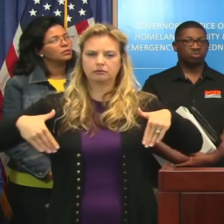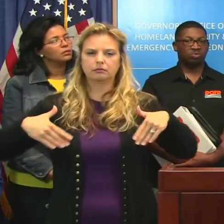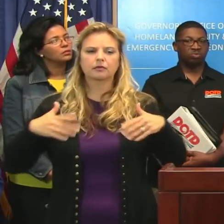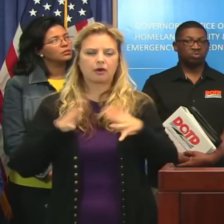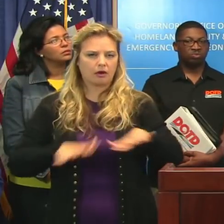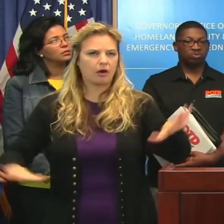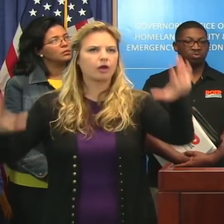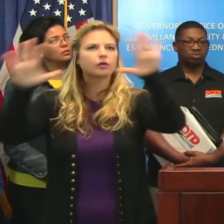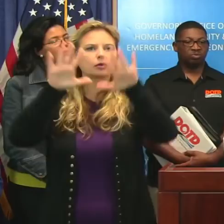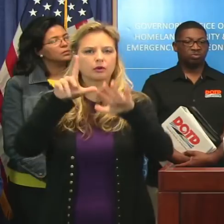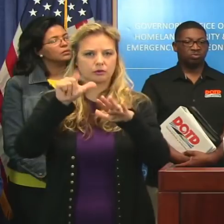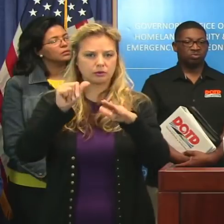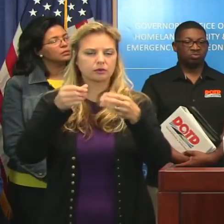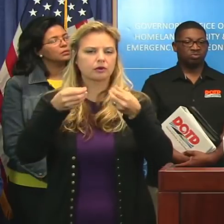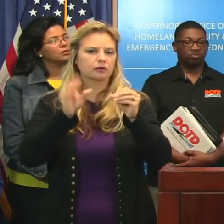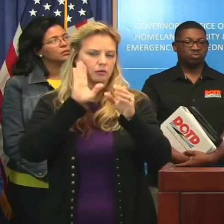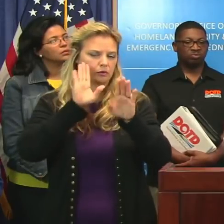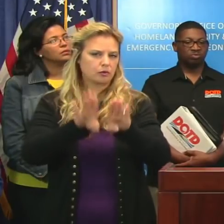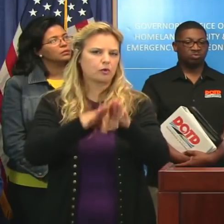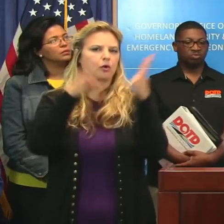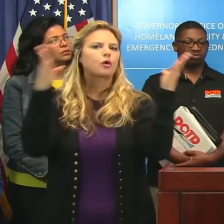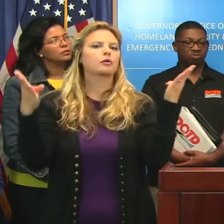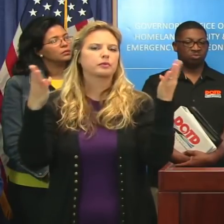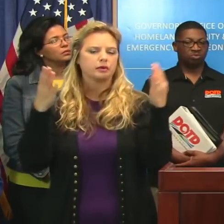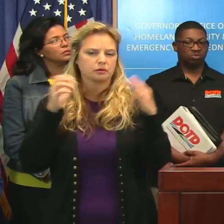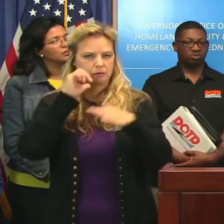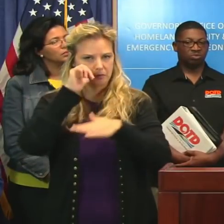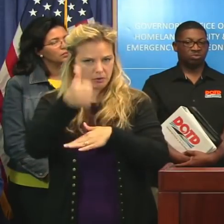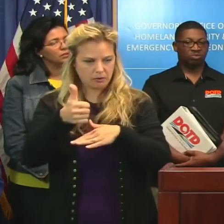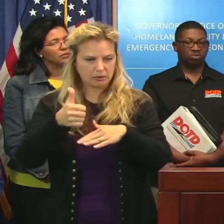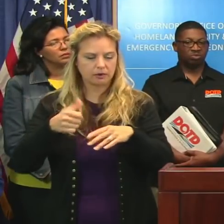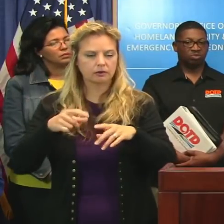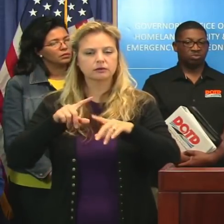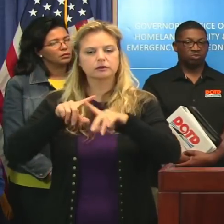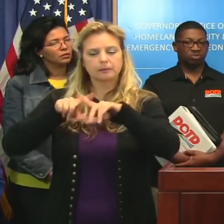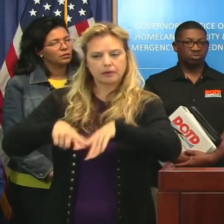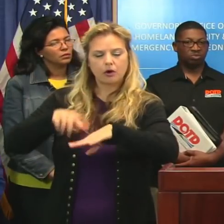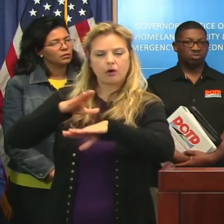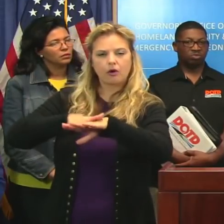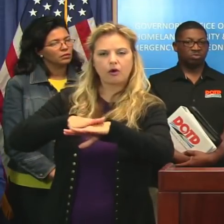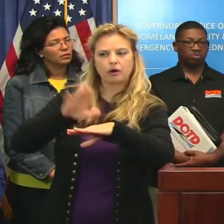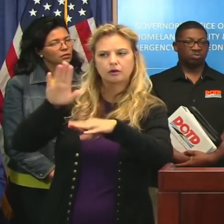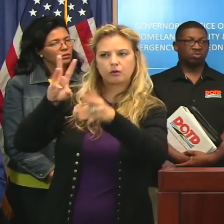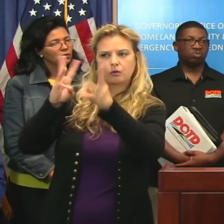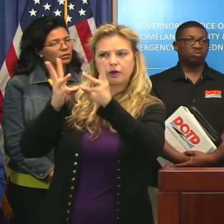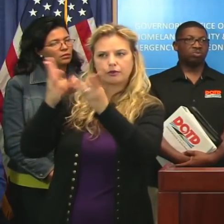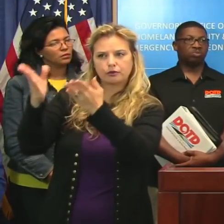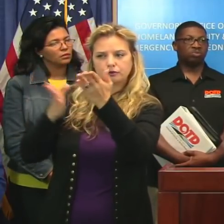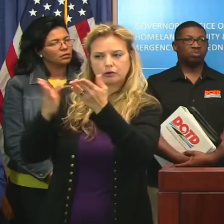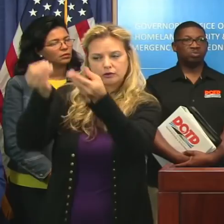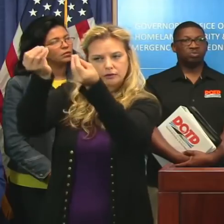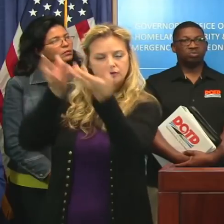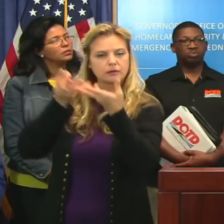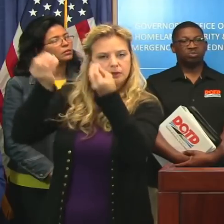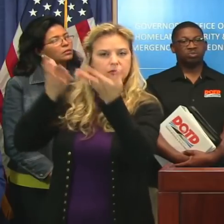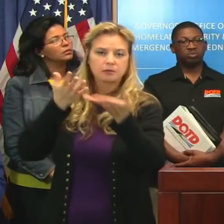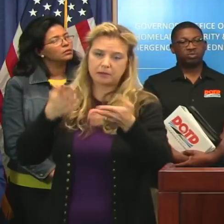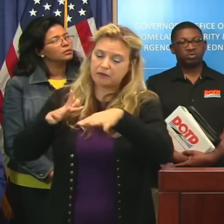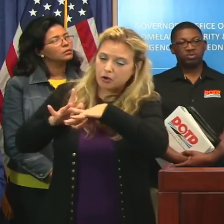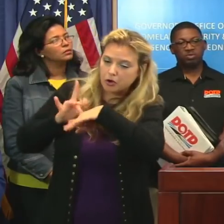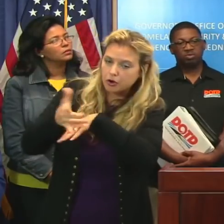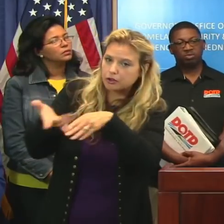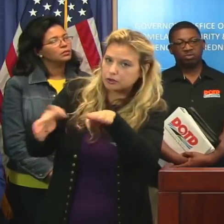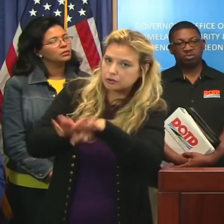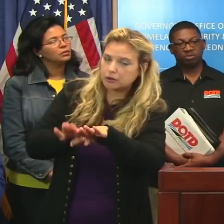state of Louisiana tomorrow. Based on updates on the from the Weather Service, there may be some early closures